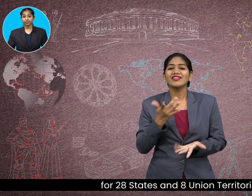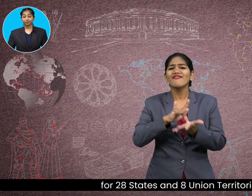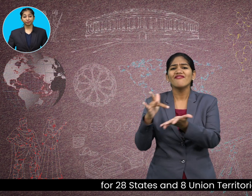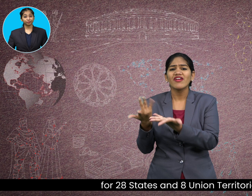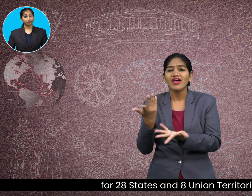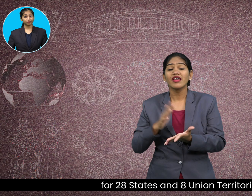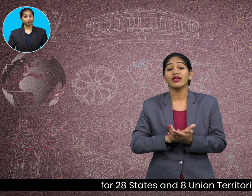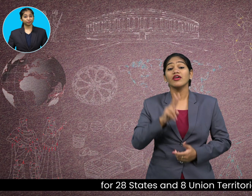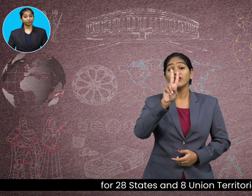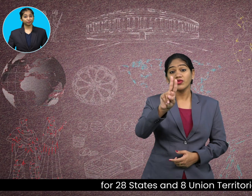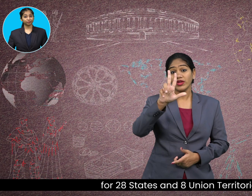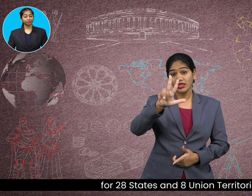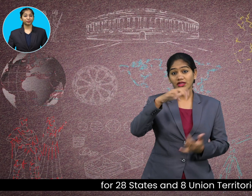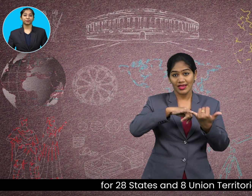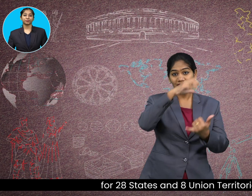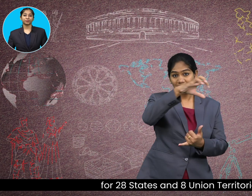states